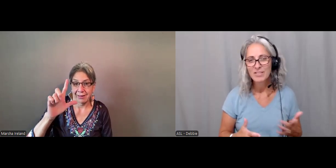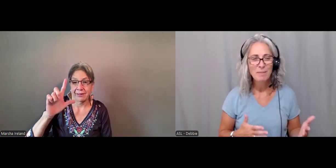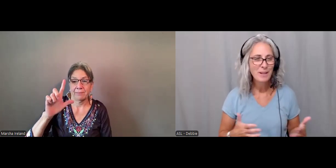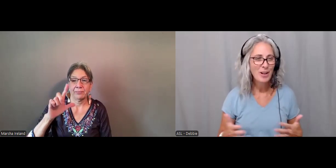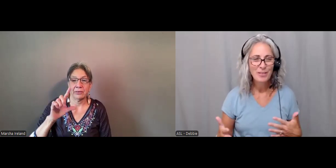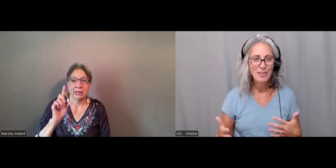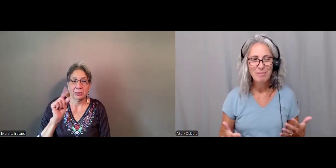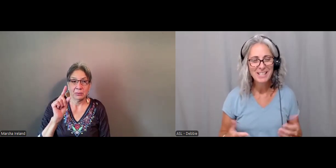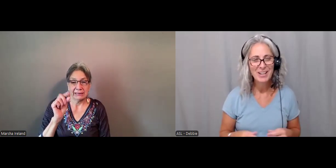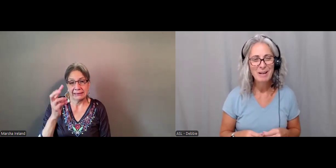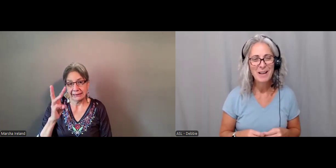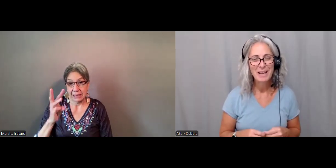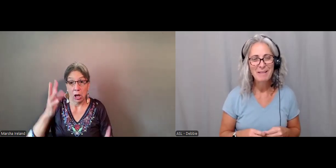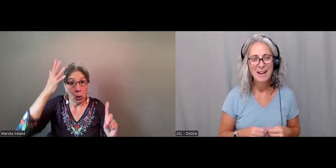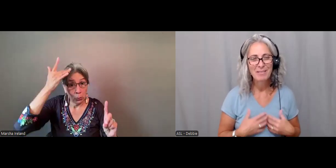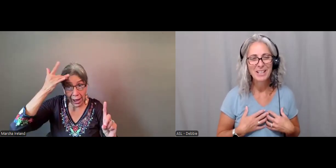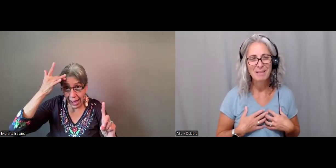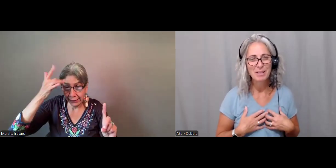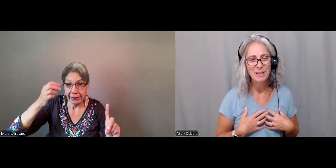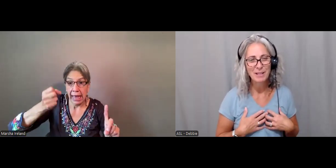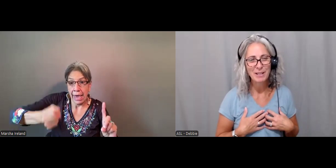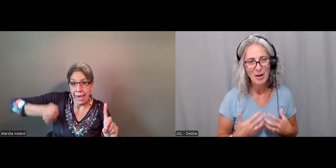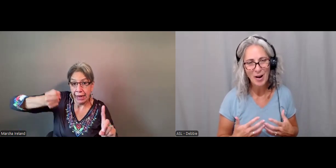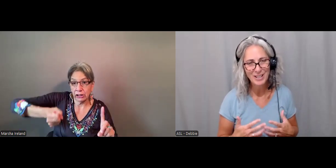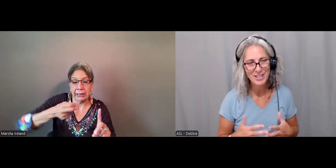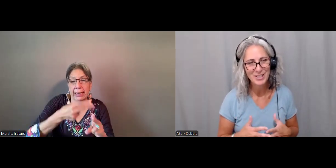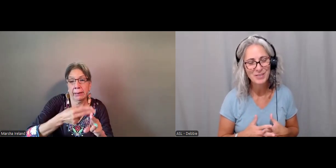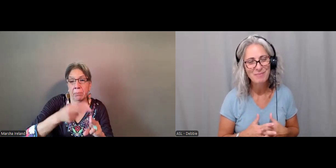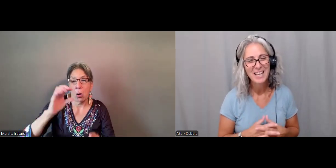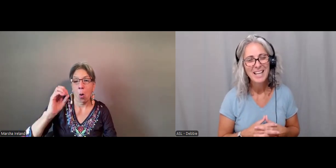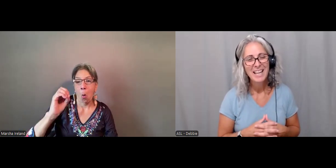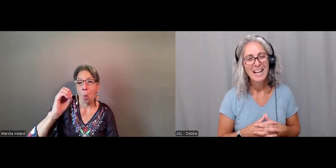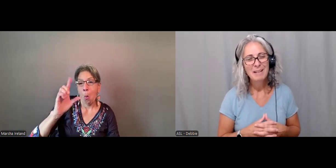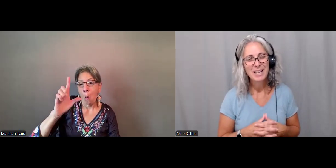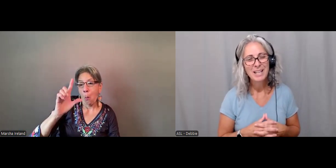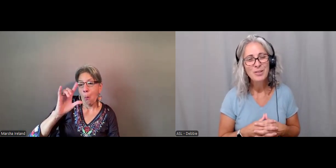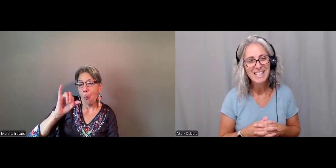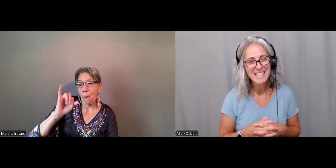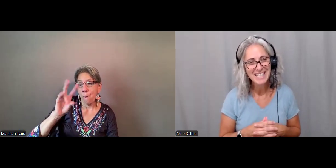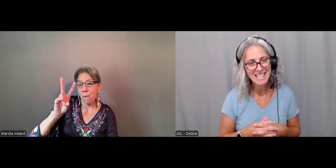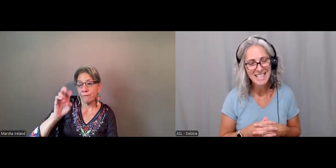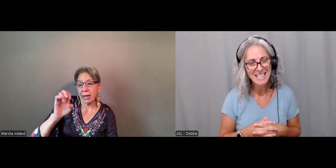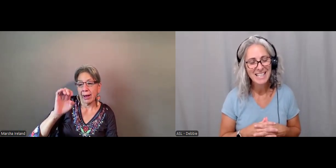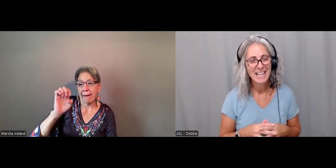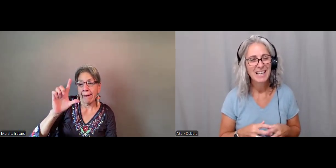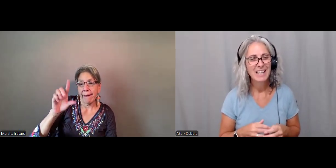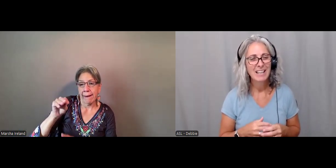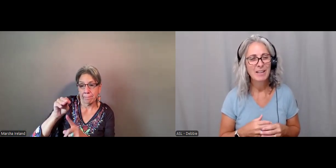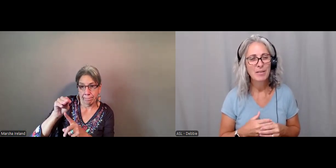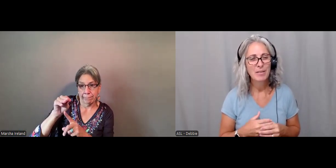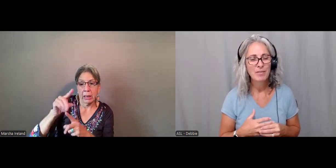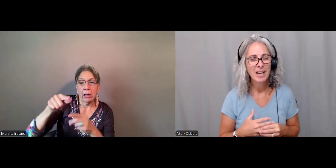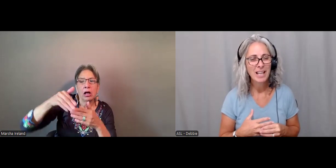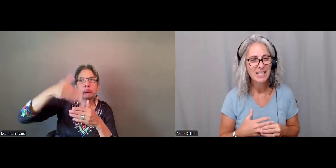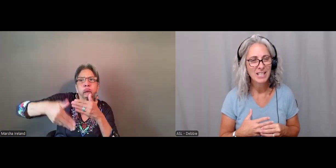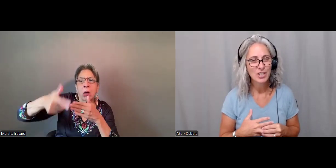Kind of jumping all over the place here. I really am speaking from the heart. So in 2016,